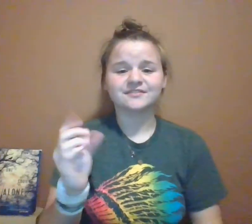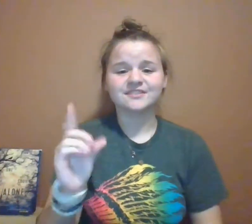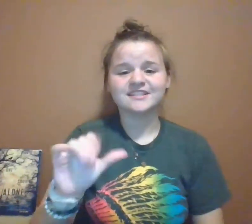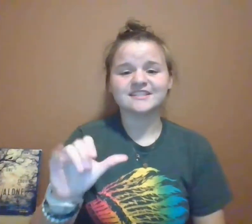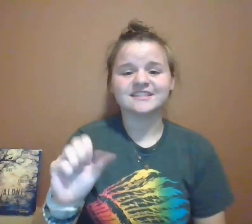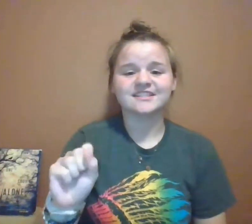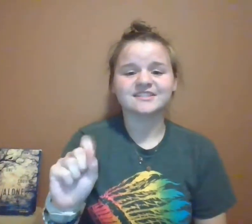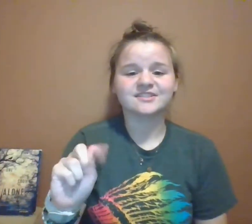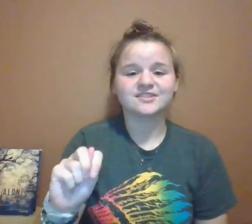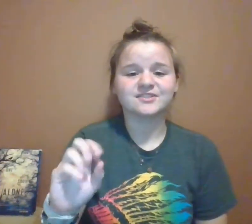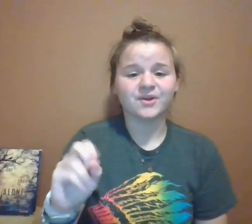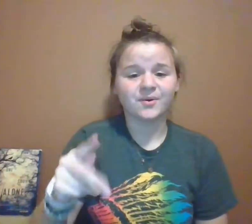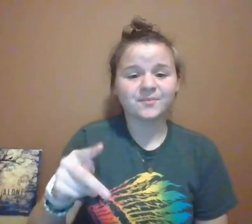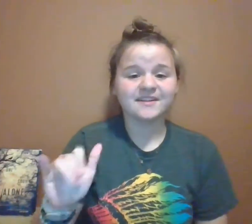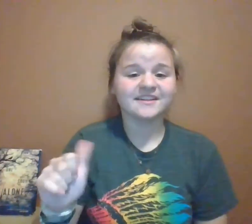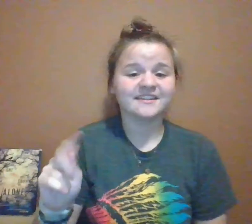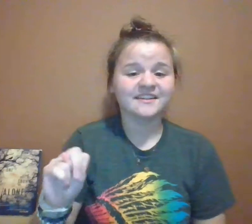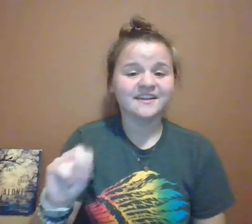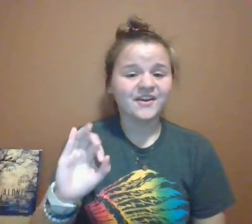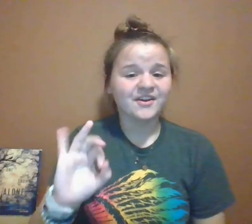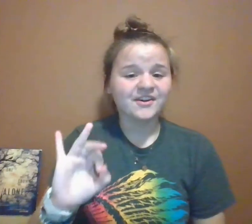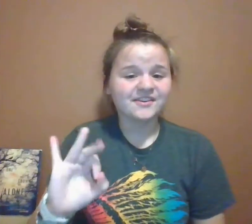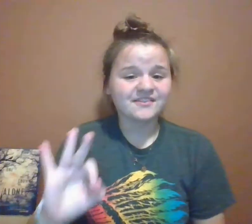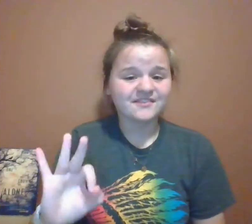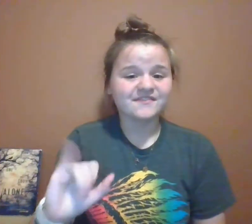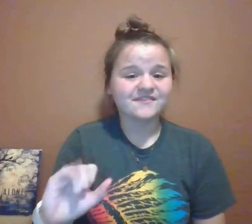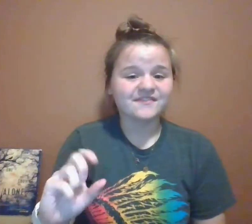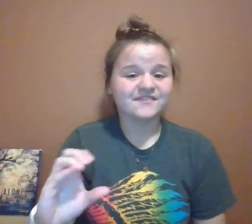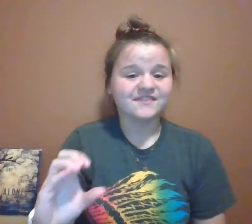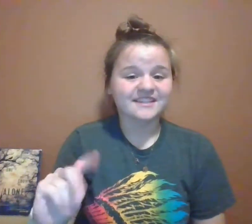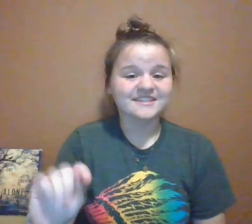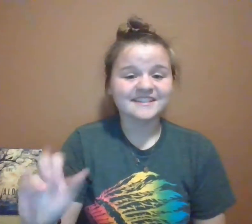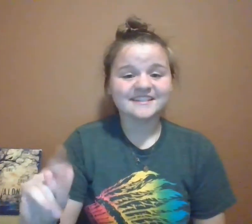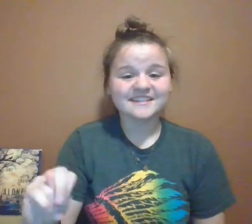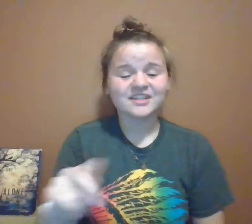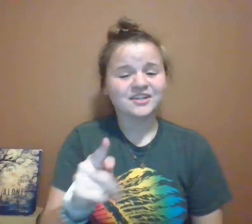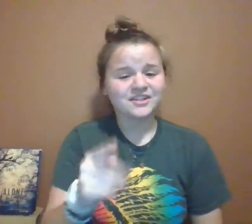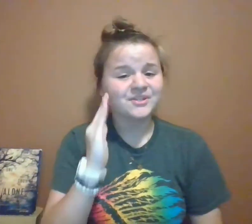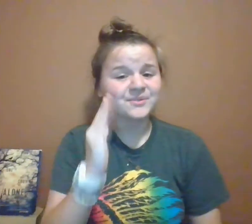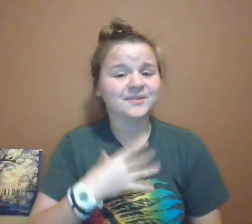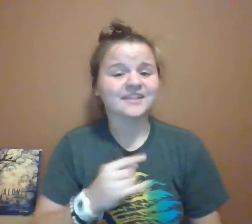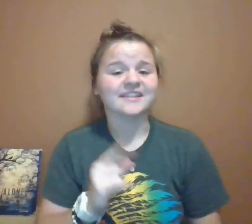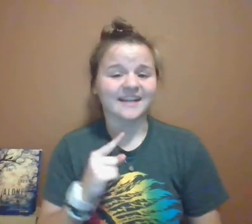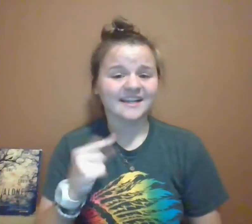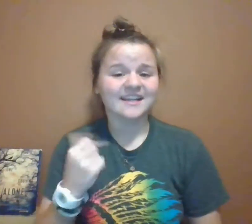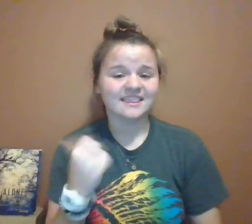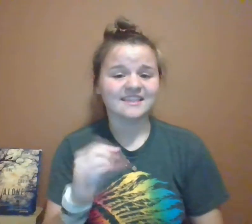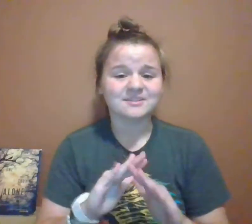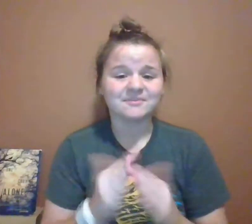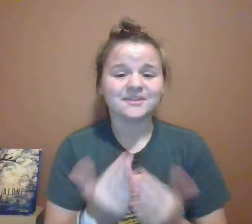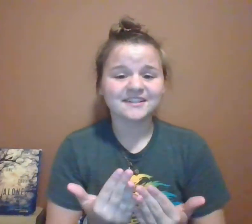dystopian fiction, you will like this book.